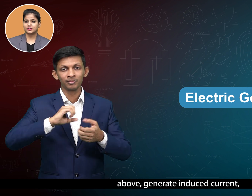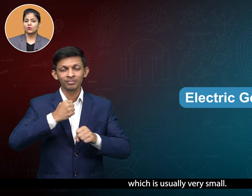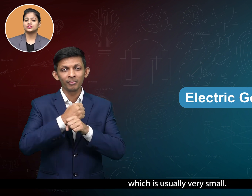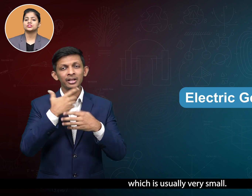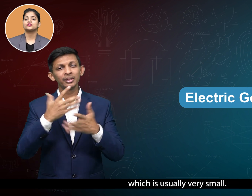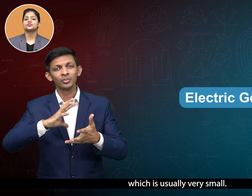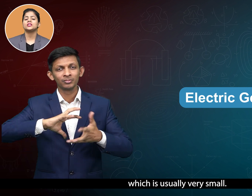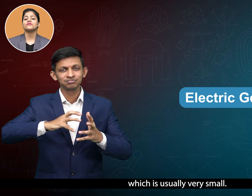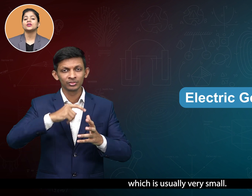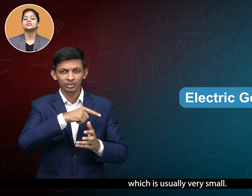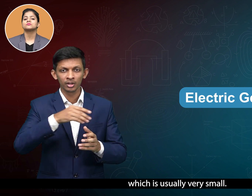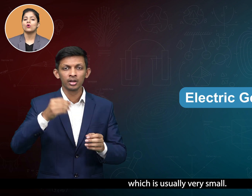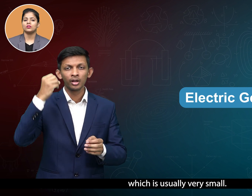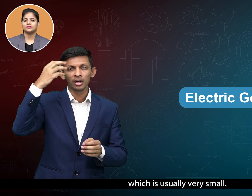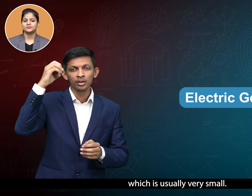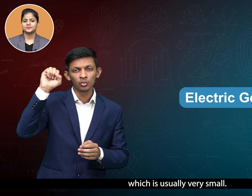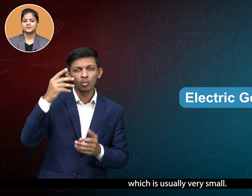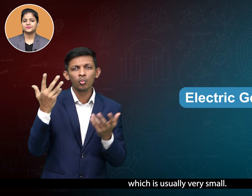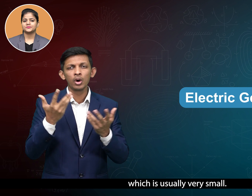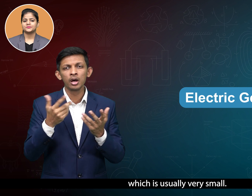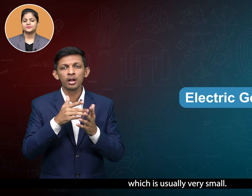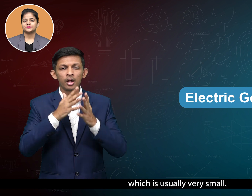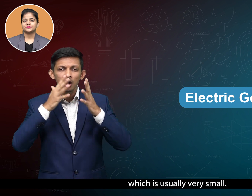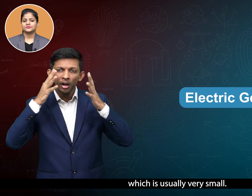current which is usually very small.